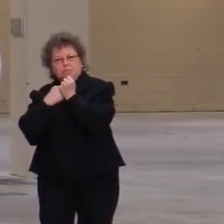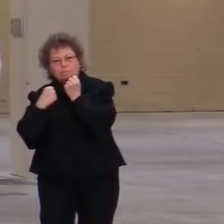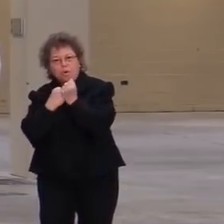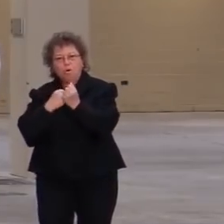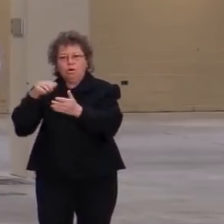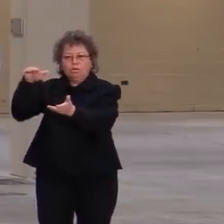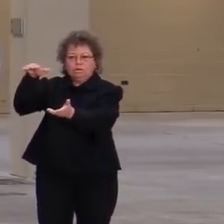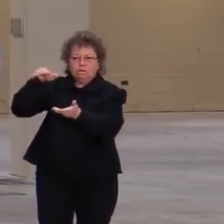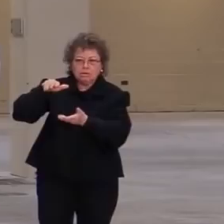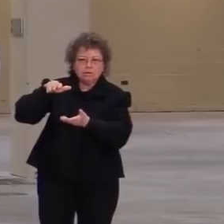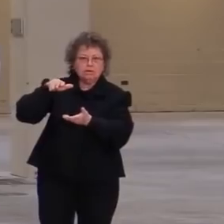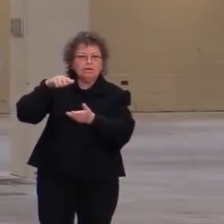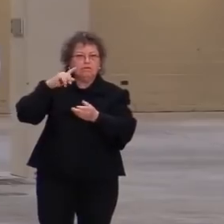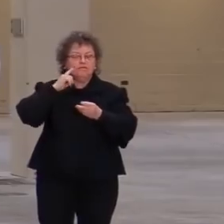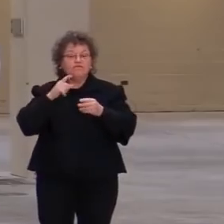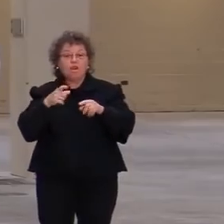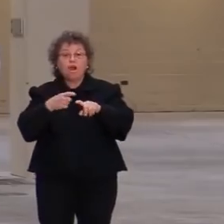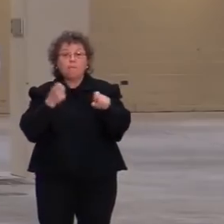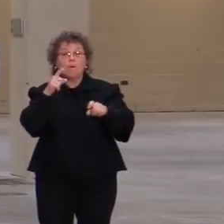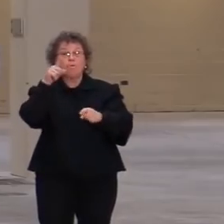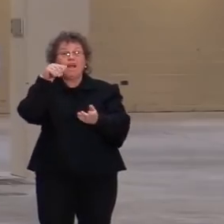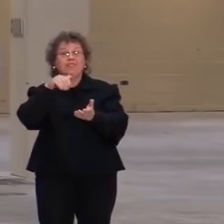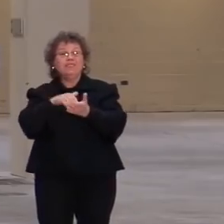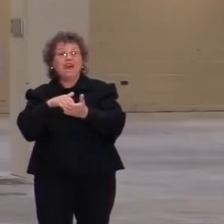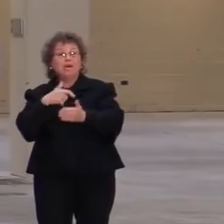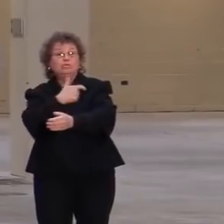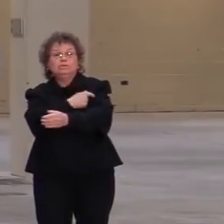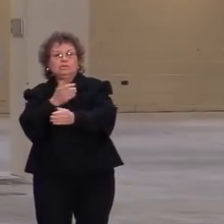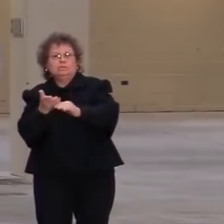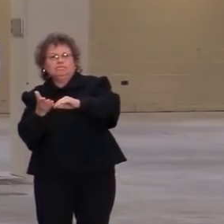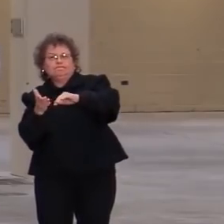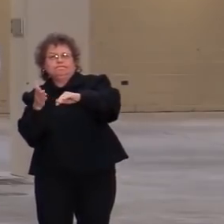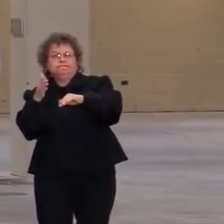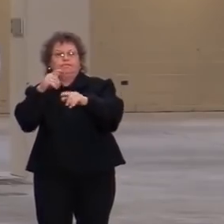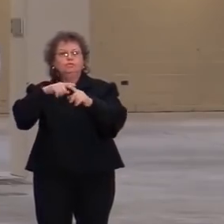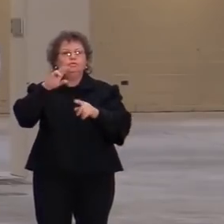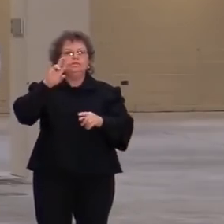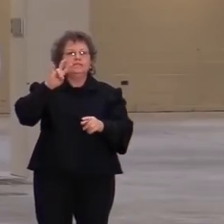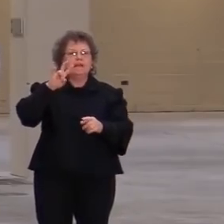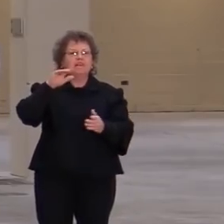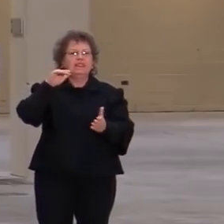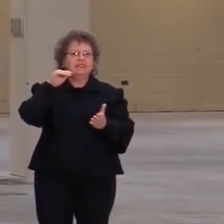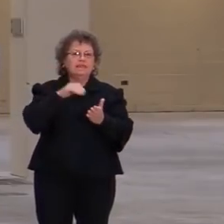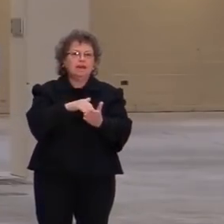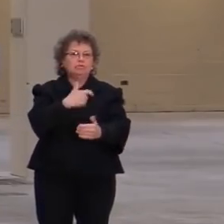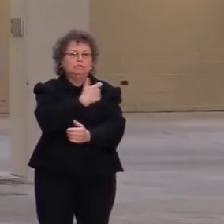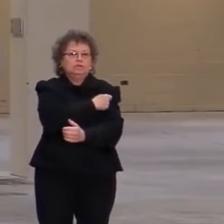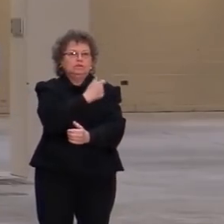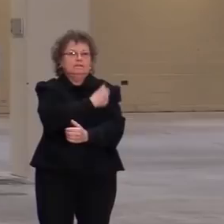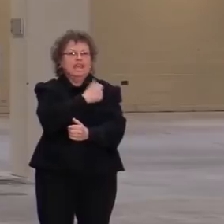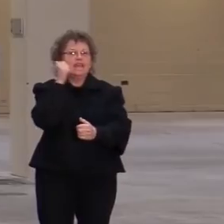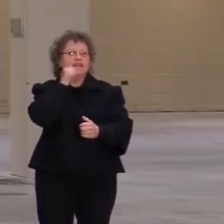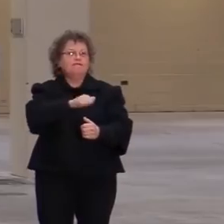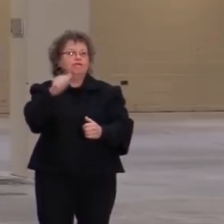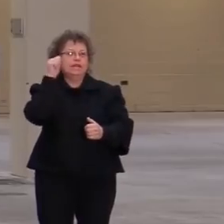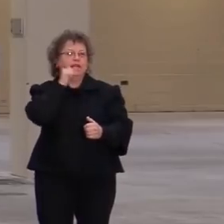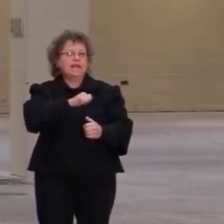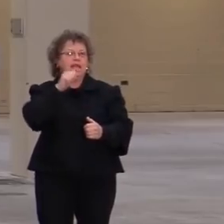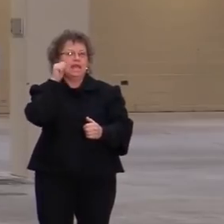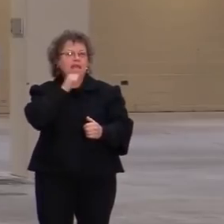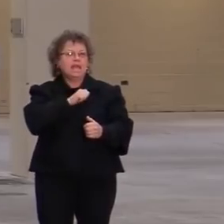vaccination distribution from 1,000 to 7,000 vaccinations per day, and will